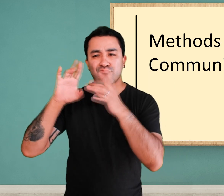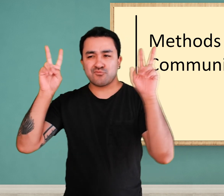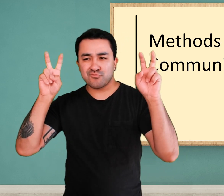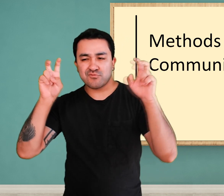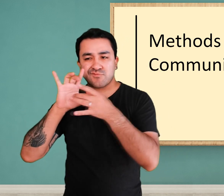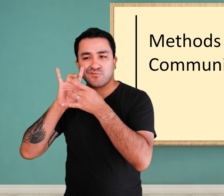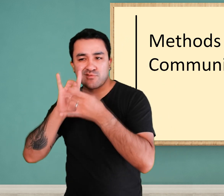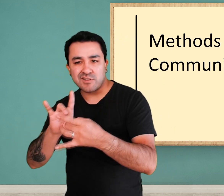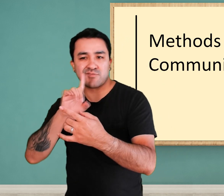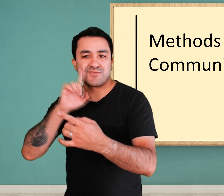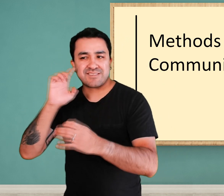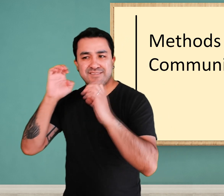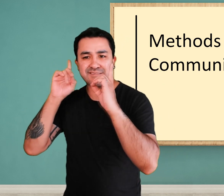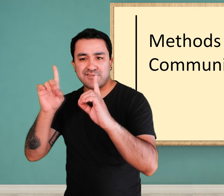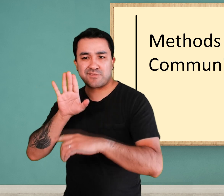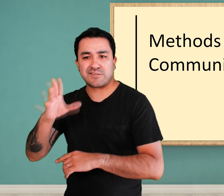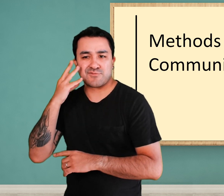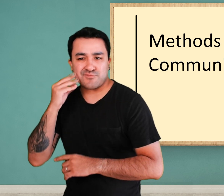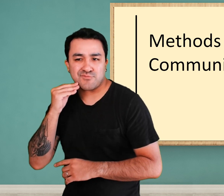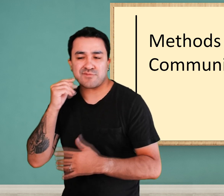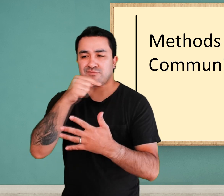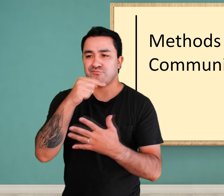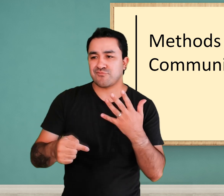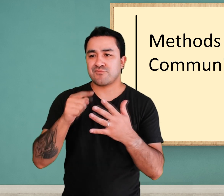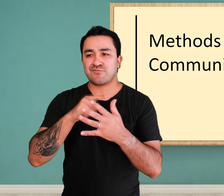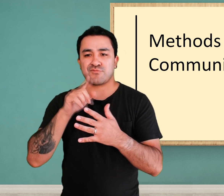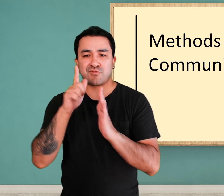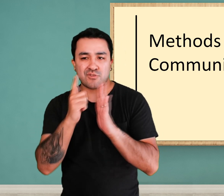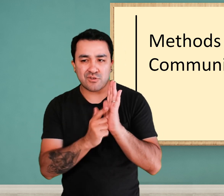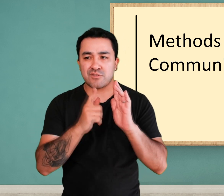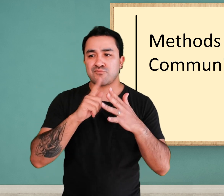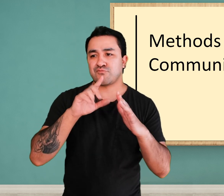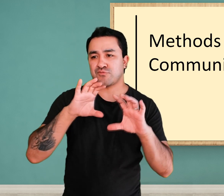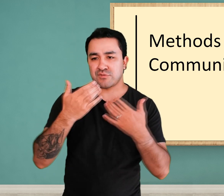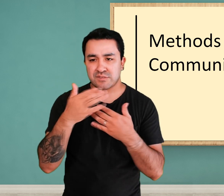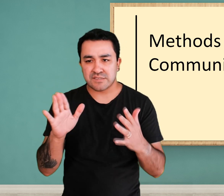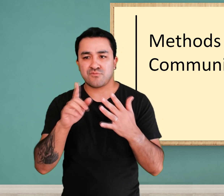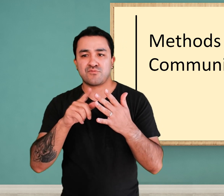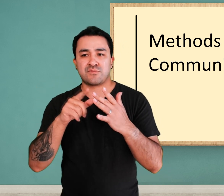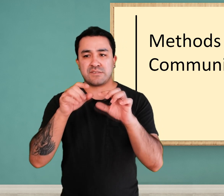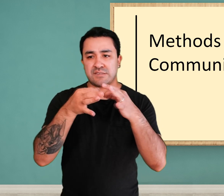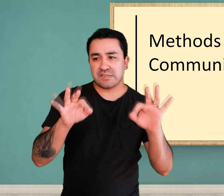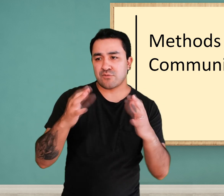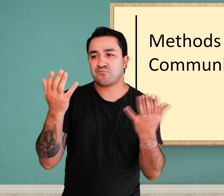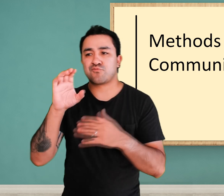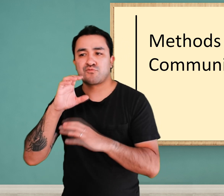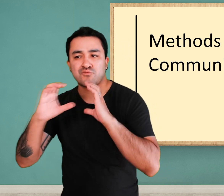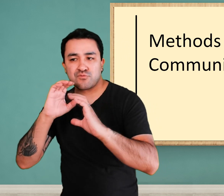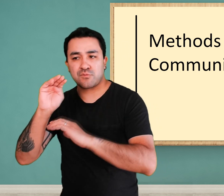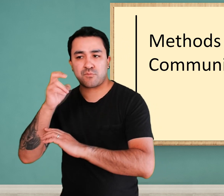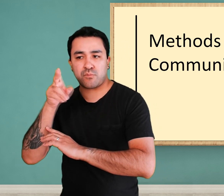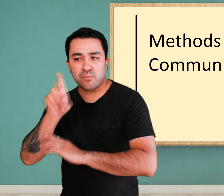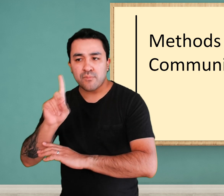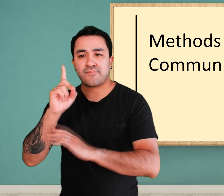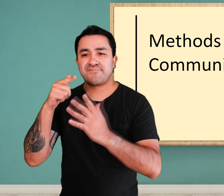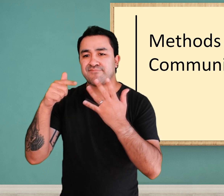laws for deaf education, the deaf classroom, language and communication methods in deaf education, bilingualism, and